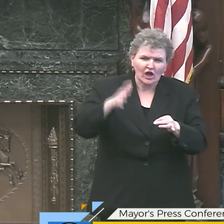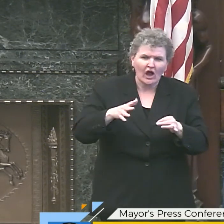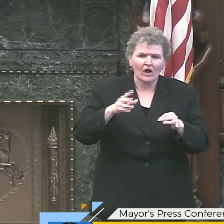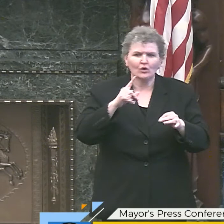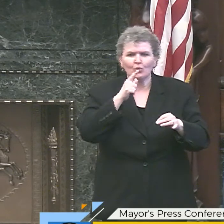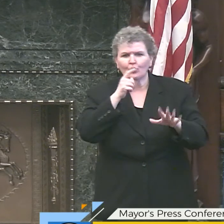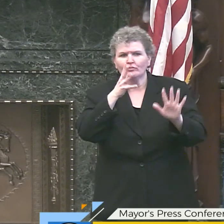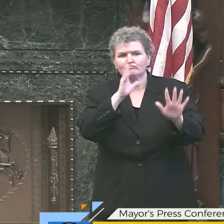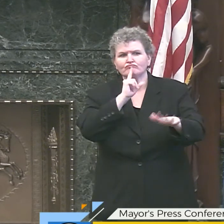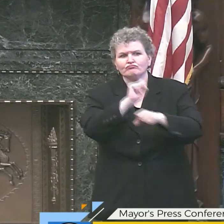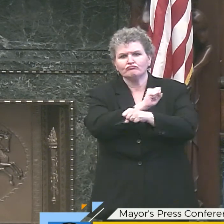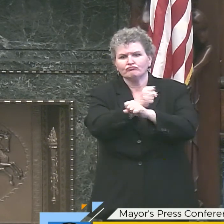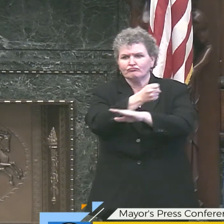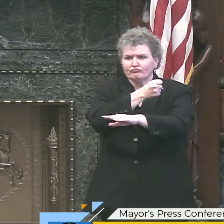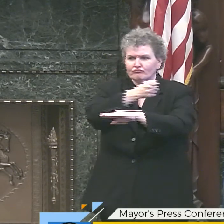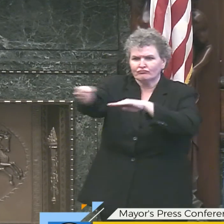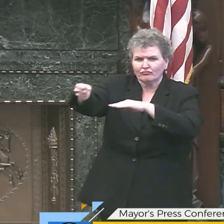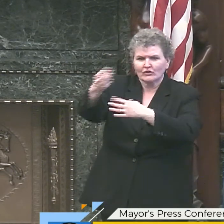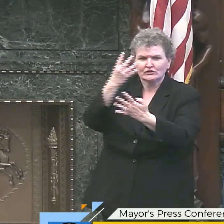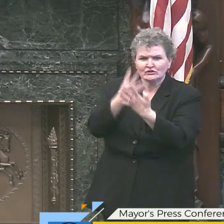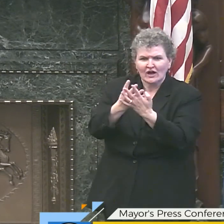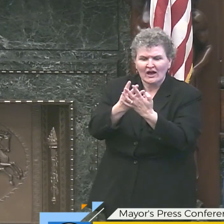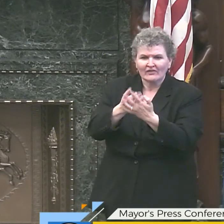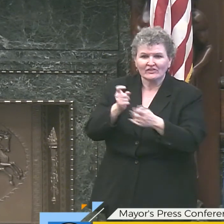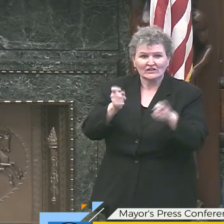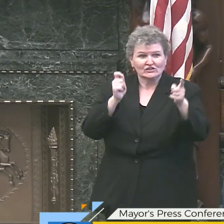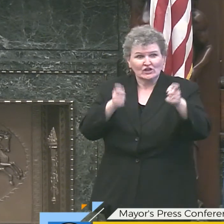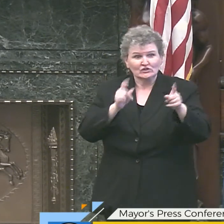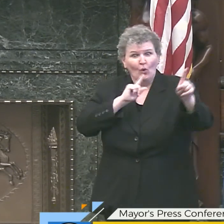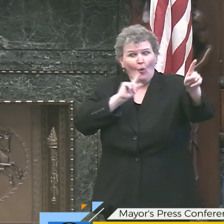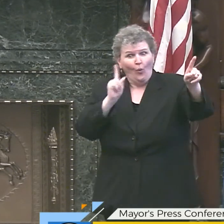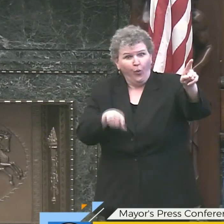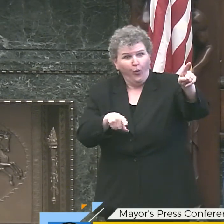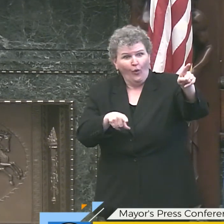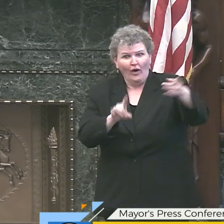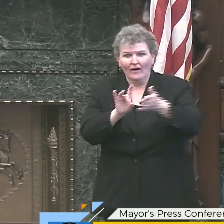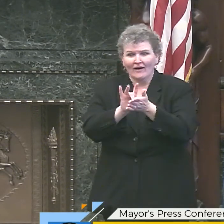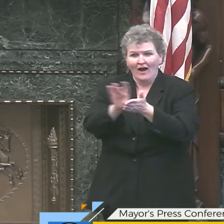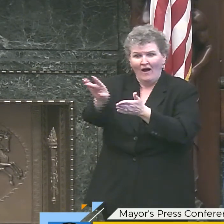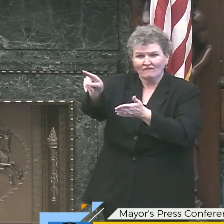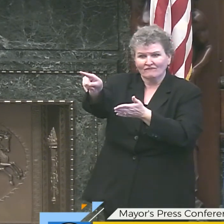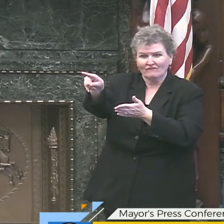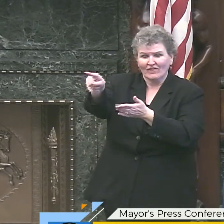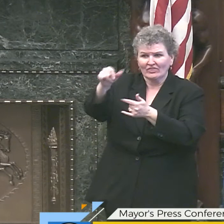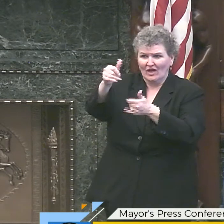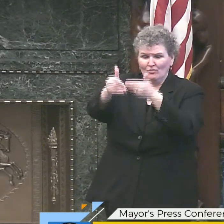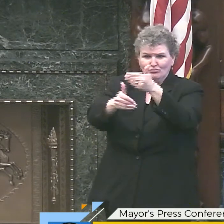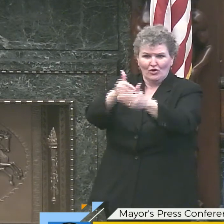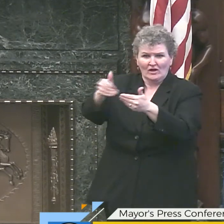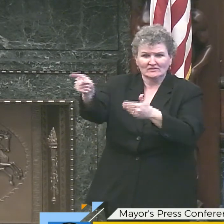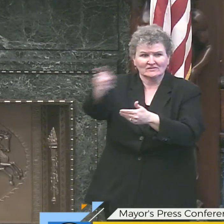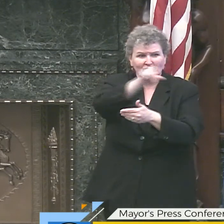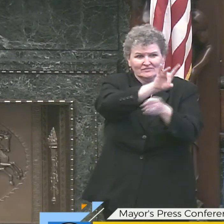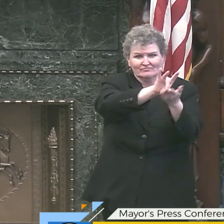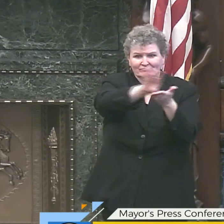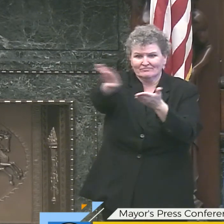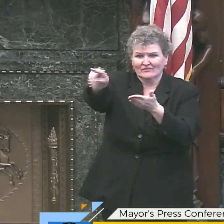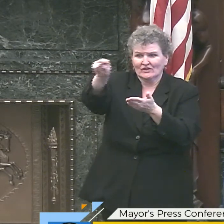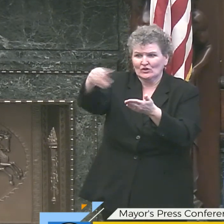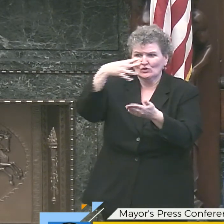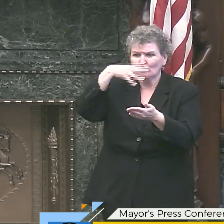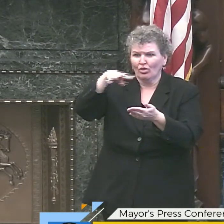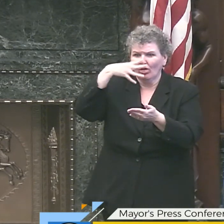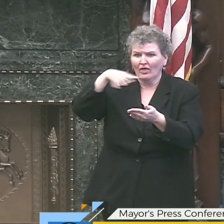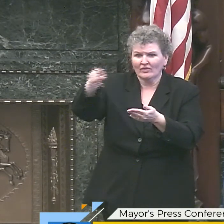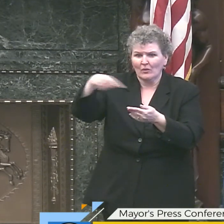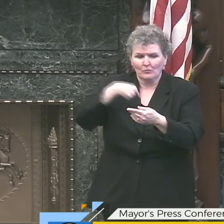release. So you can't just cut the judicial process out and say go do this because we told you to. The courts are an integral part of that